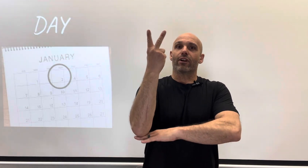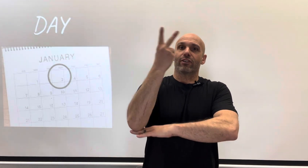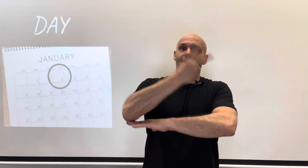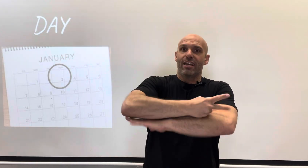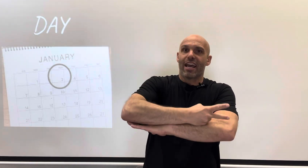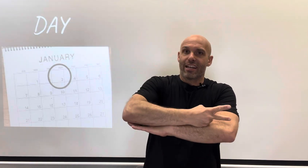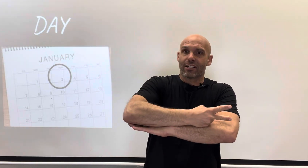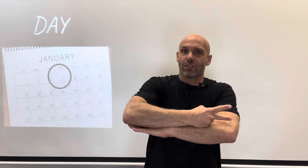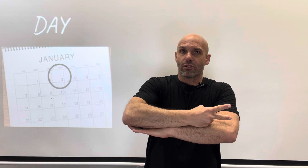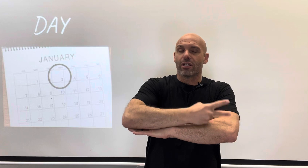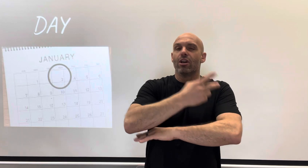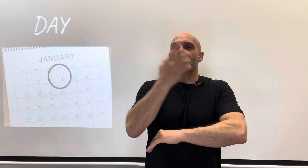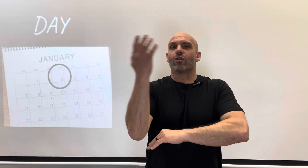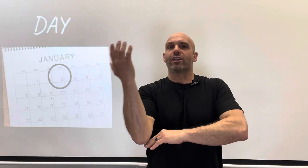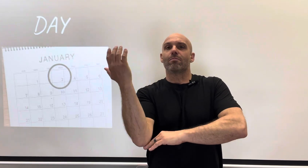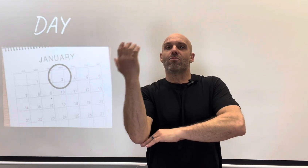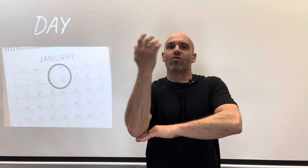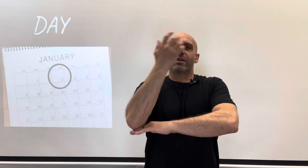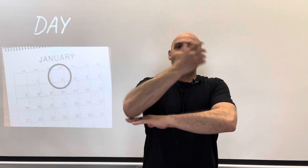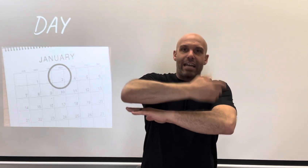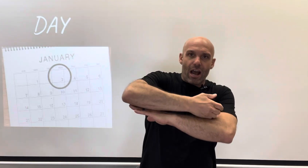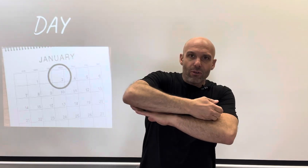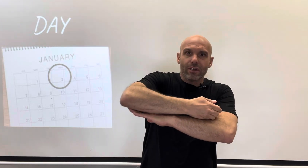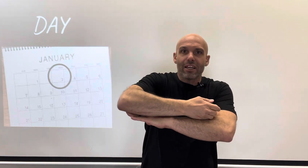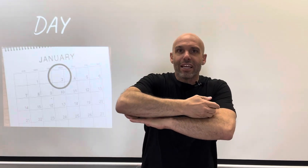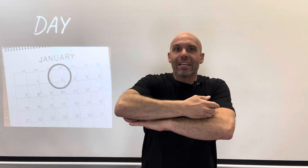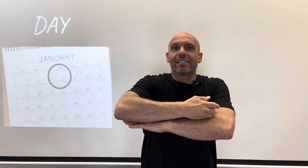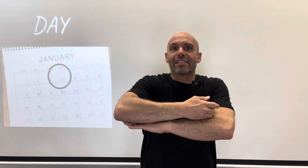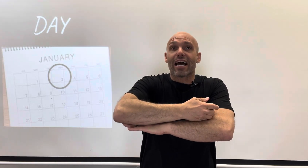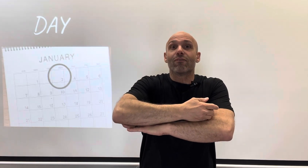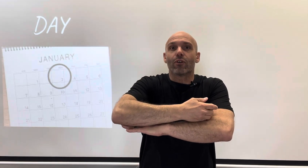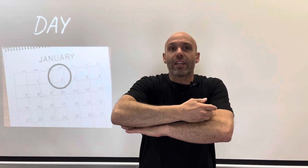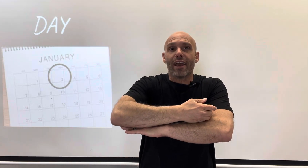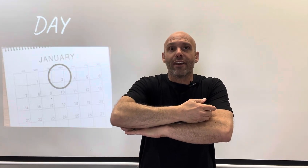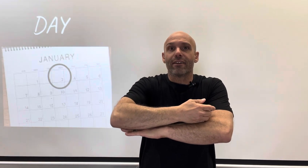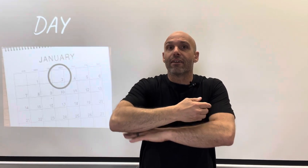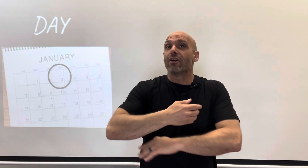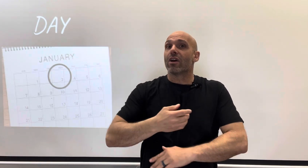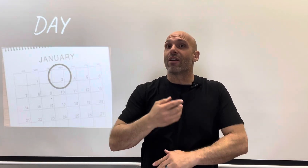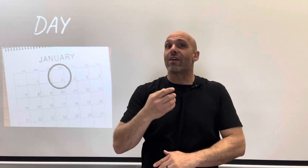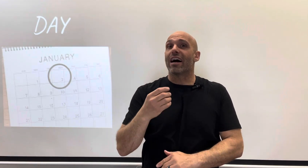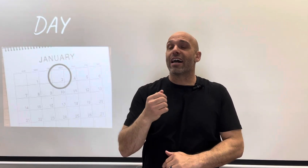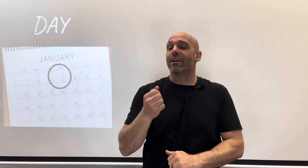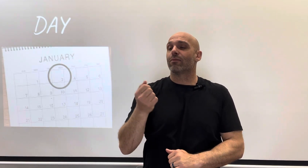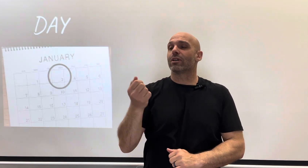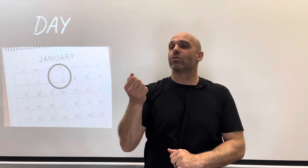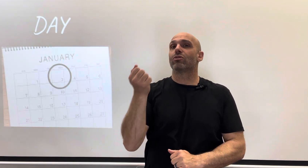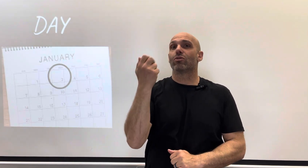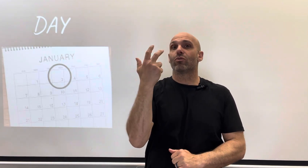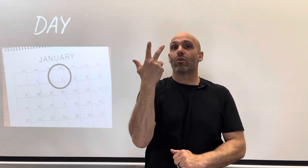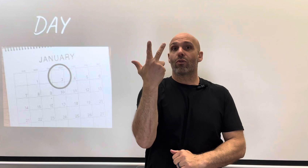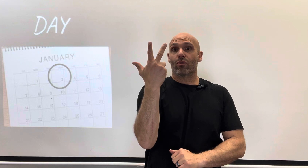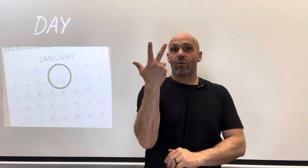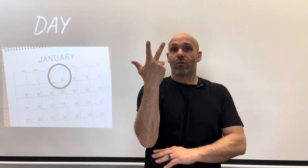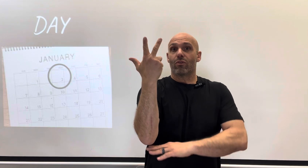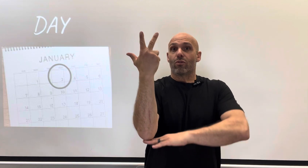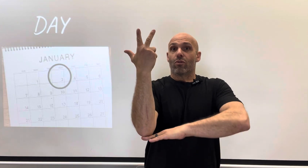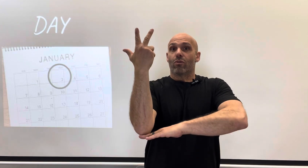fingers and I close it. So this movement down is the sign for day. If I want to do